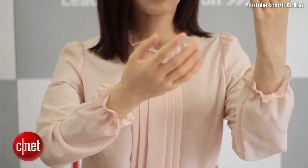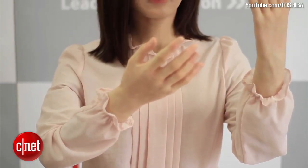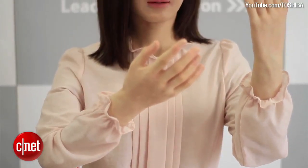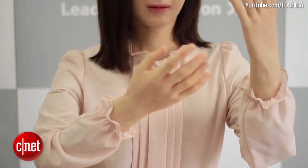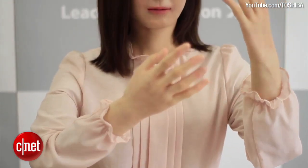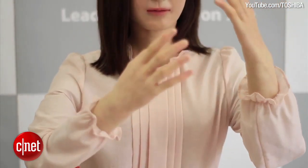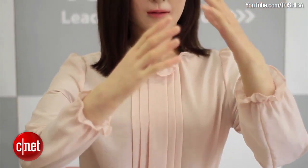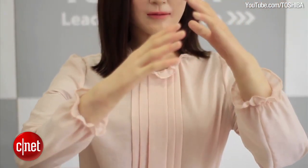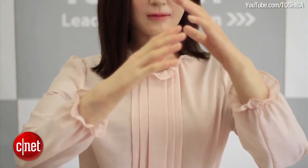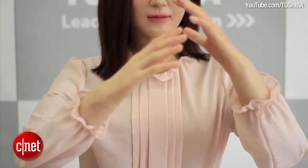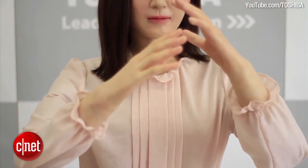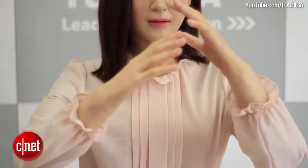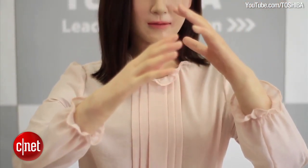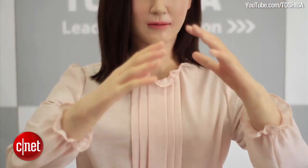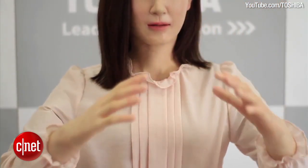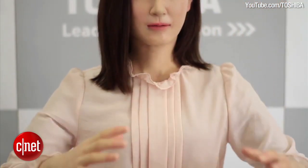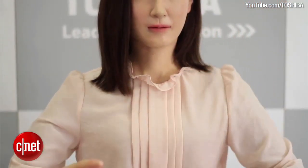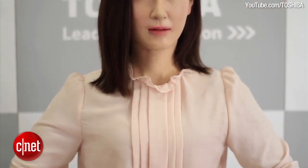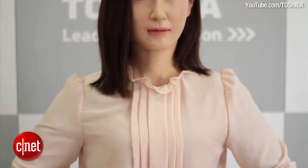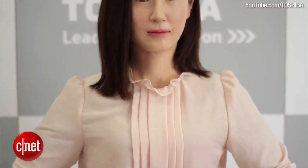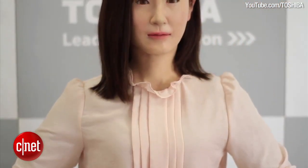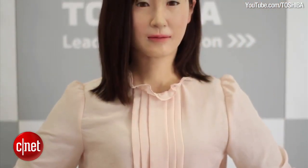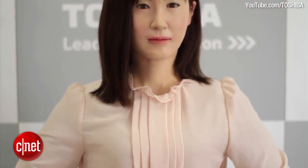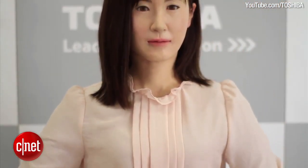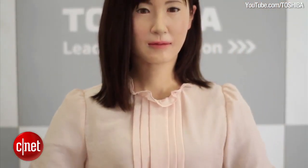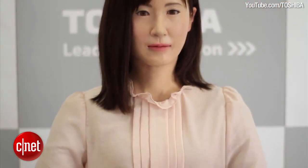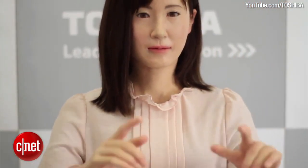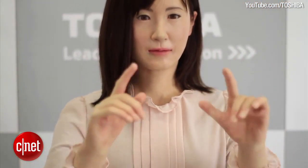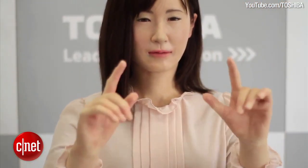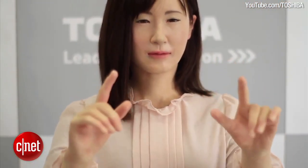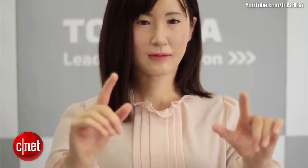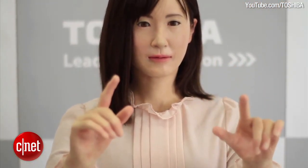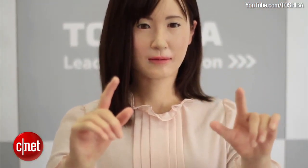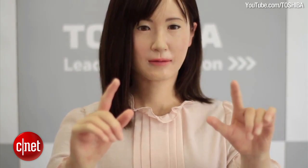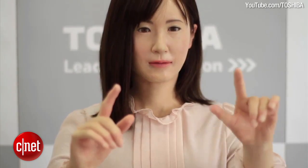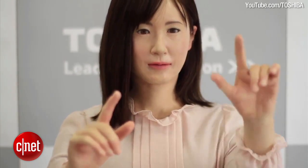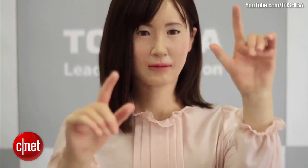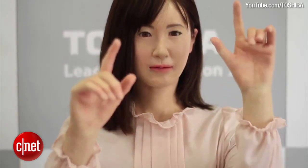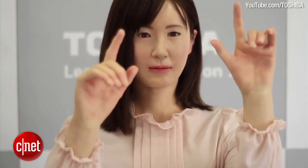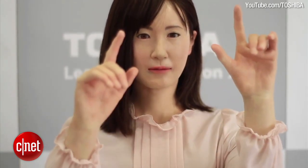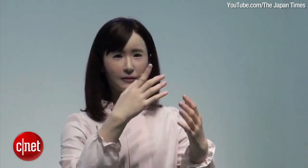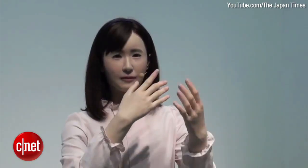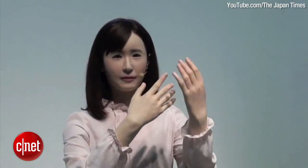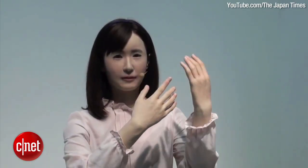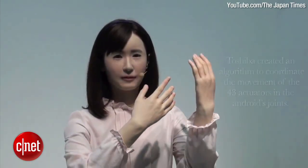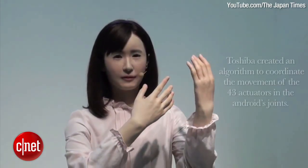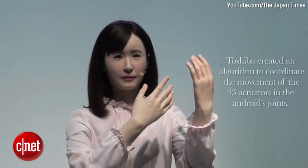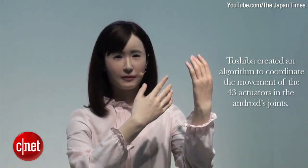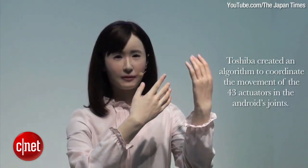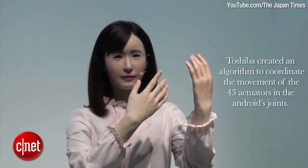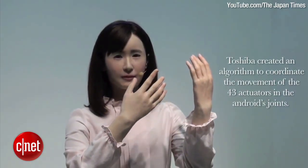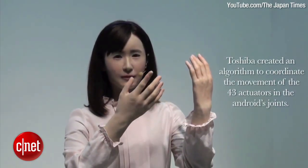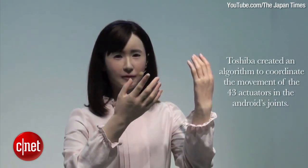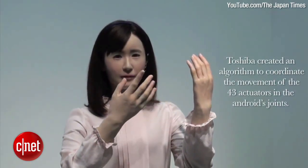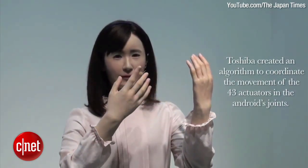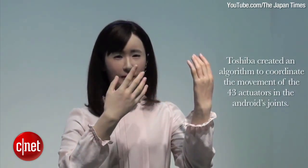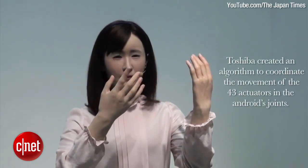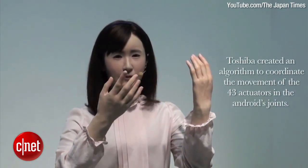arms move with the help of 43 actuators that give her movement fluidity. Toshiba created an algorithm to coordinate the